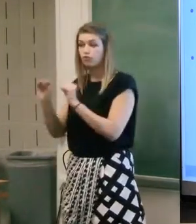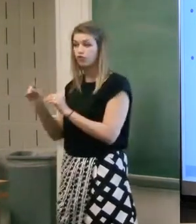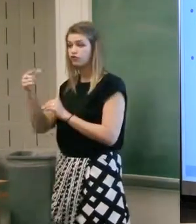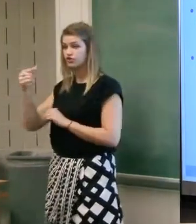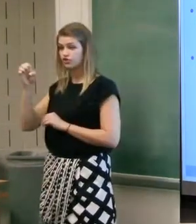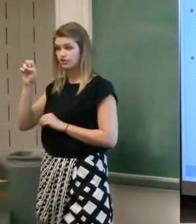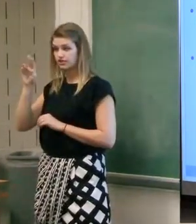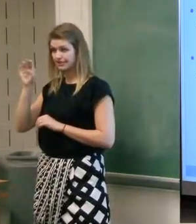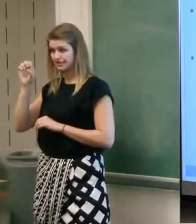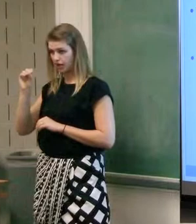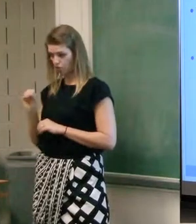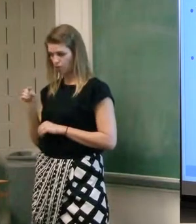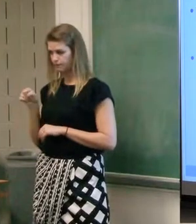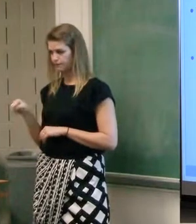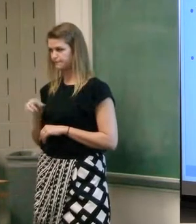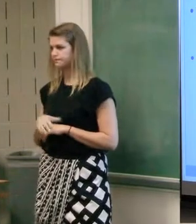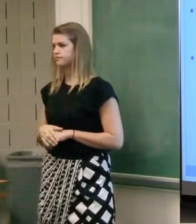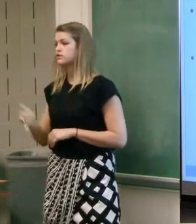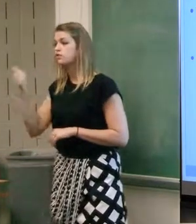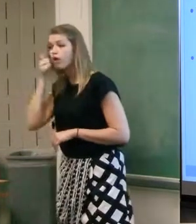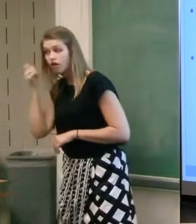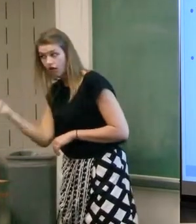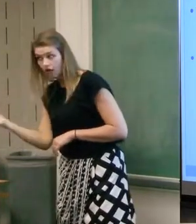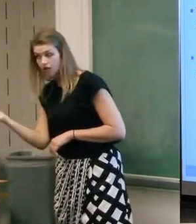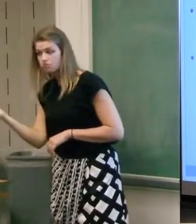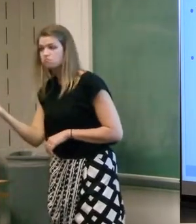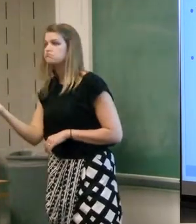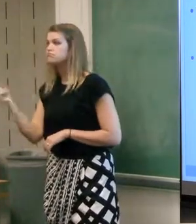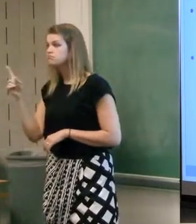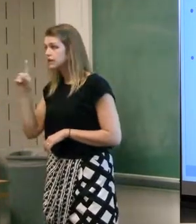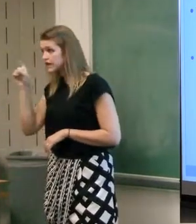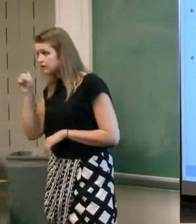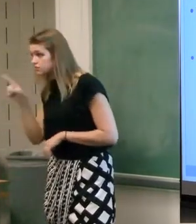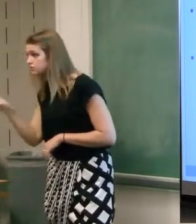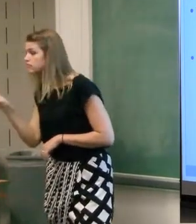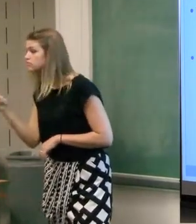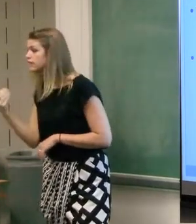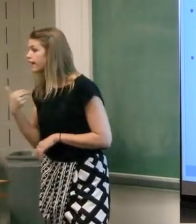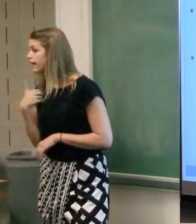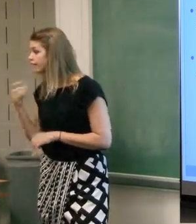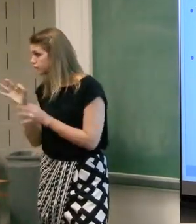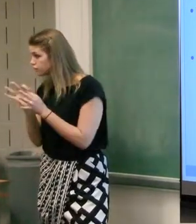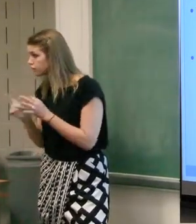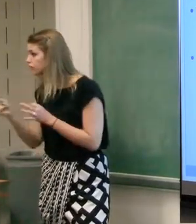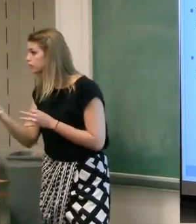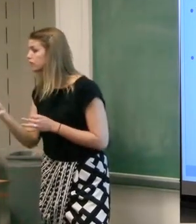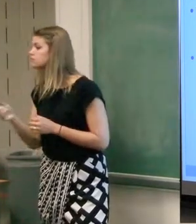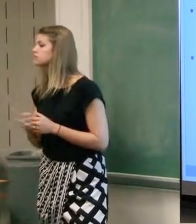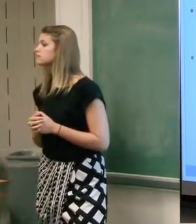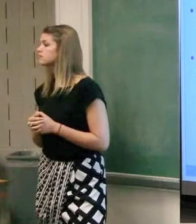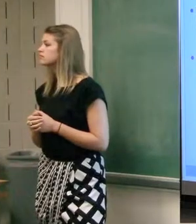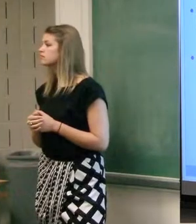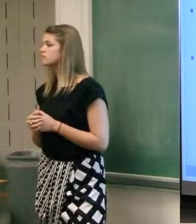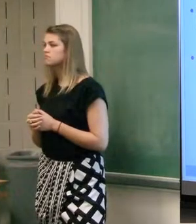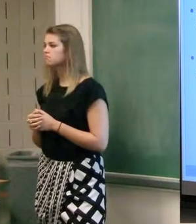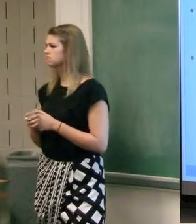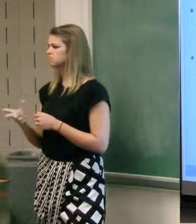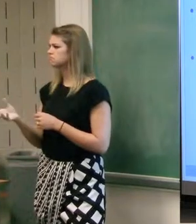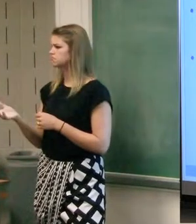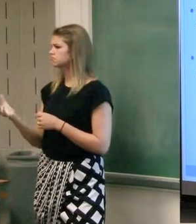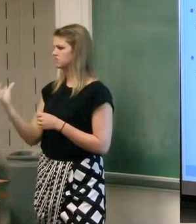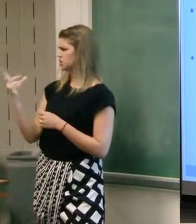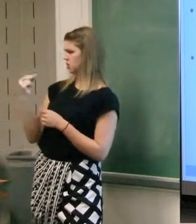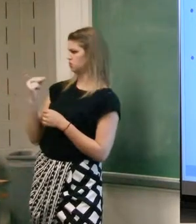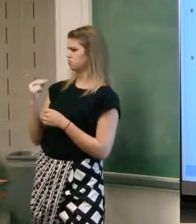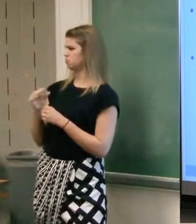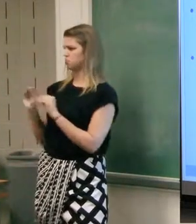Geneseo. So I called Geneseo, and I asked them if there was an interpreter there, and they said, actually, she's